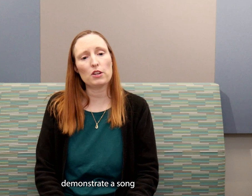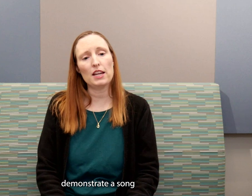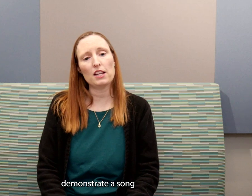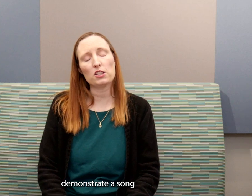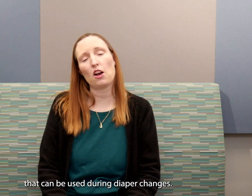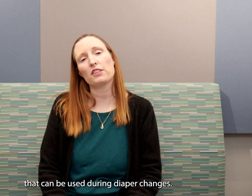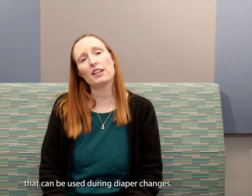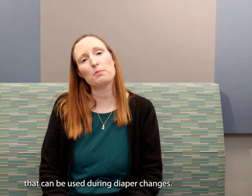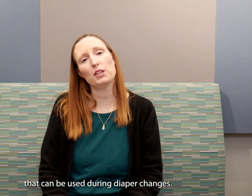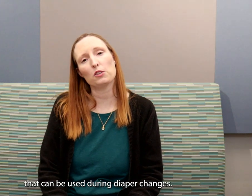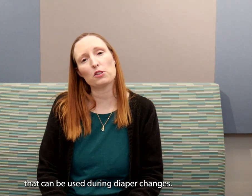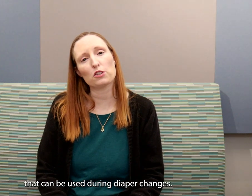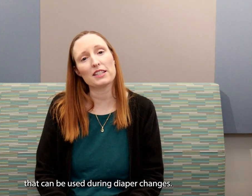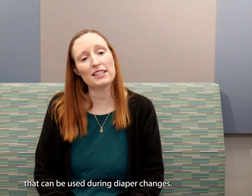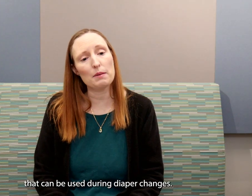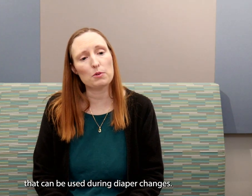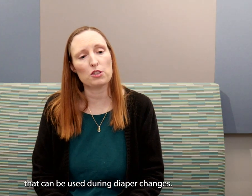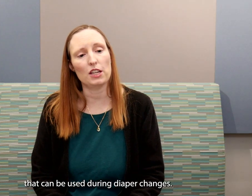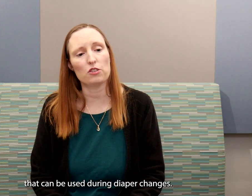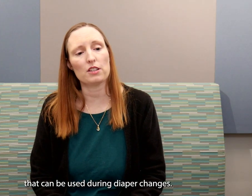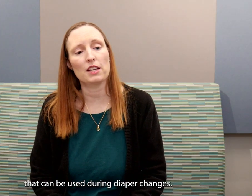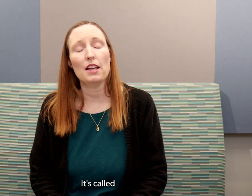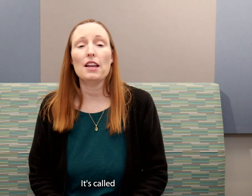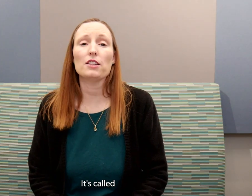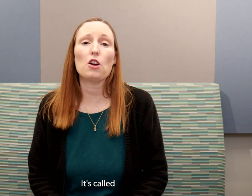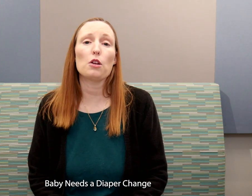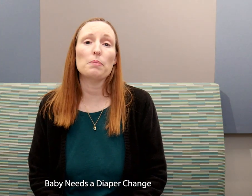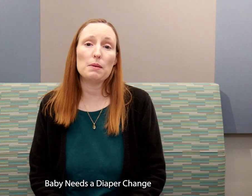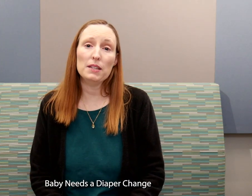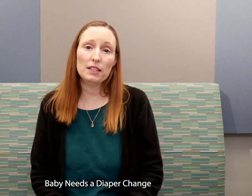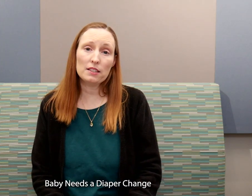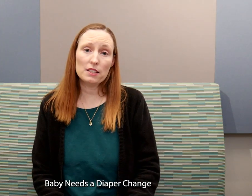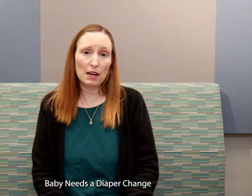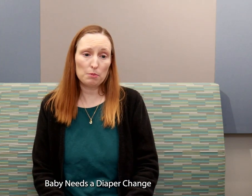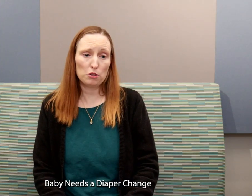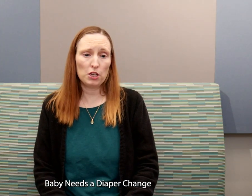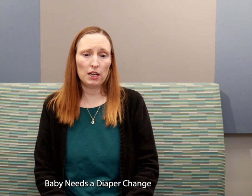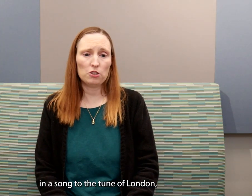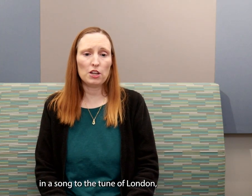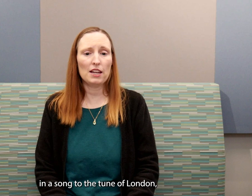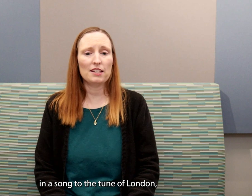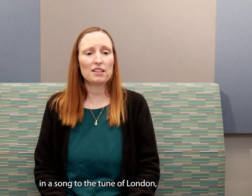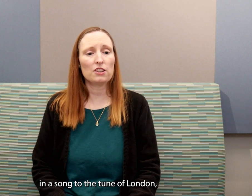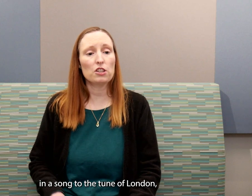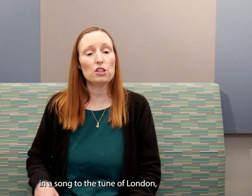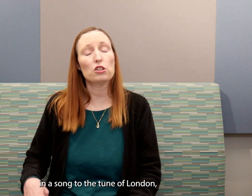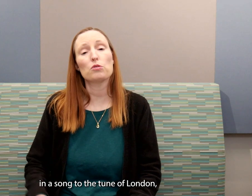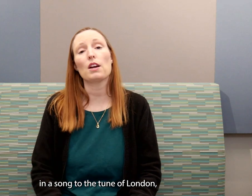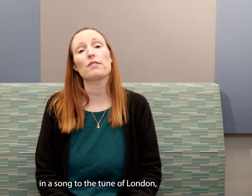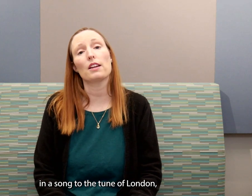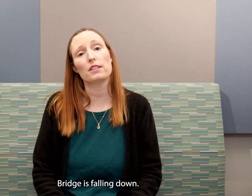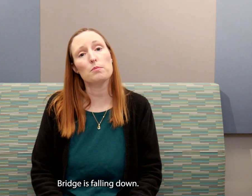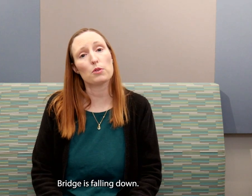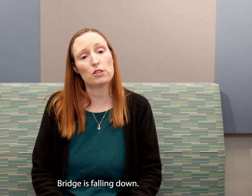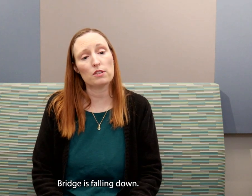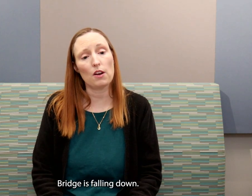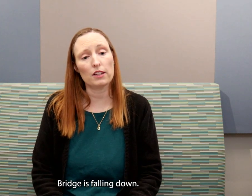a song that can be used during diaper changes. It's called Baby Needs a Diaper Change and is sung to the tune of London Bridge is Falling